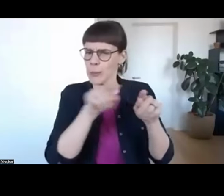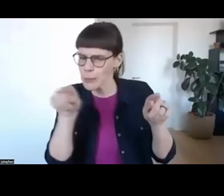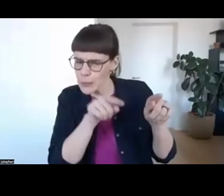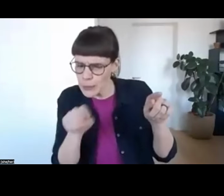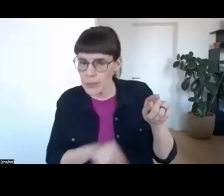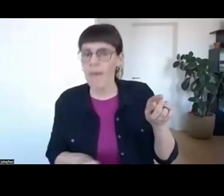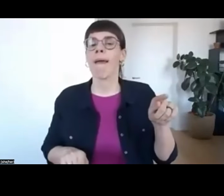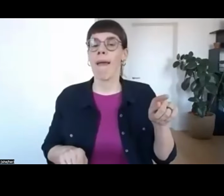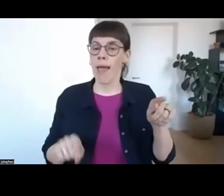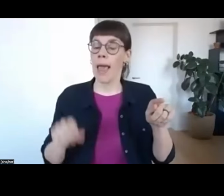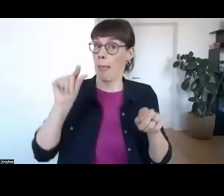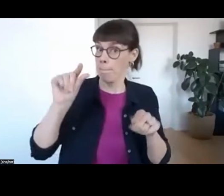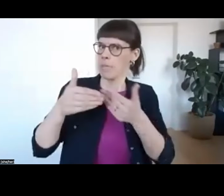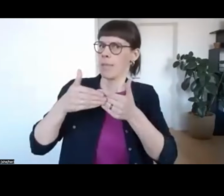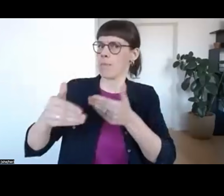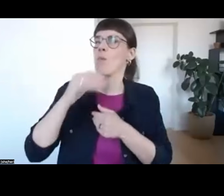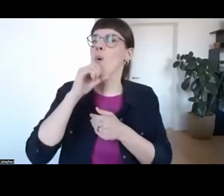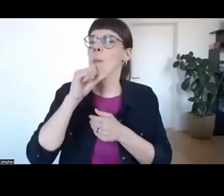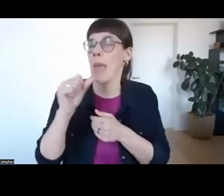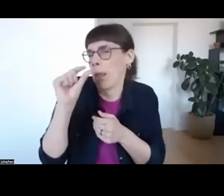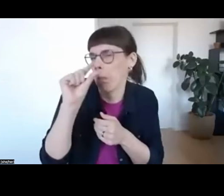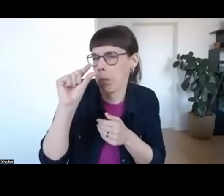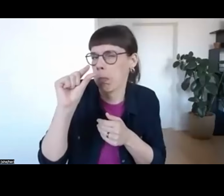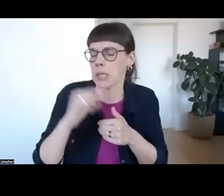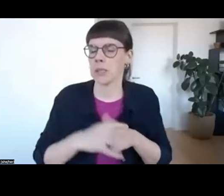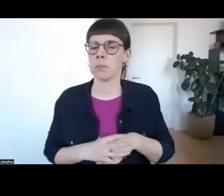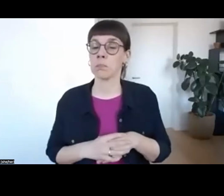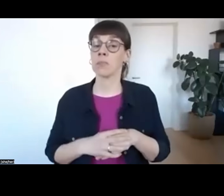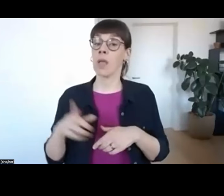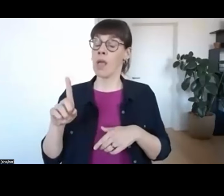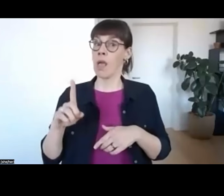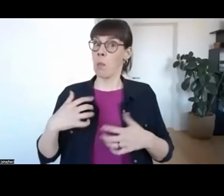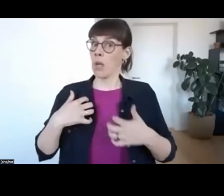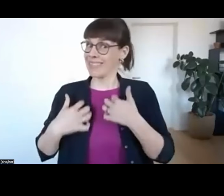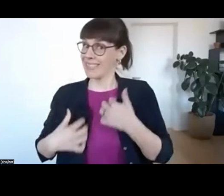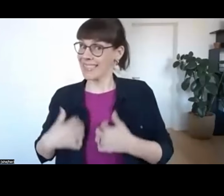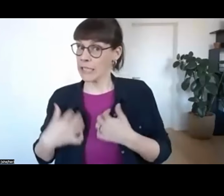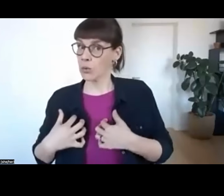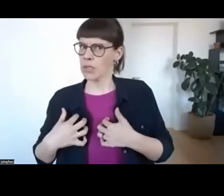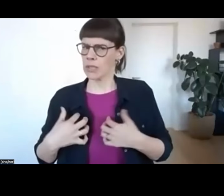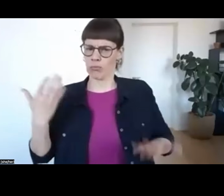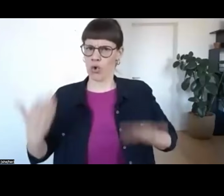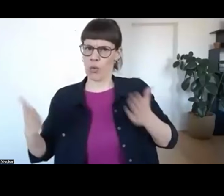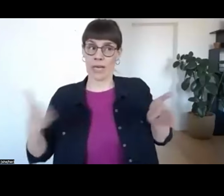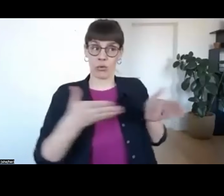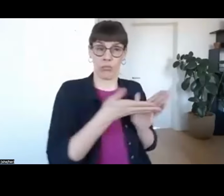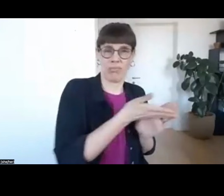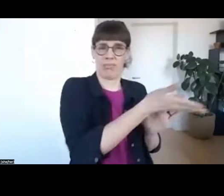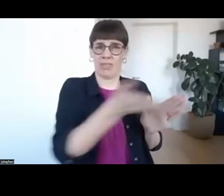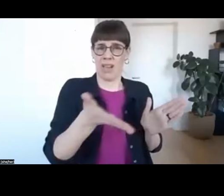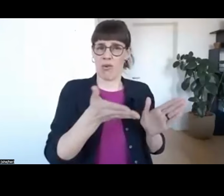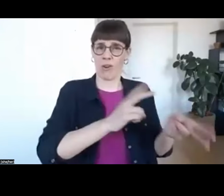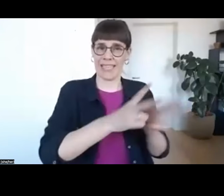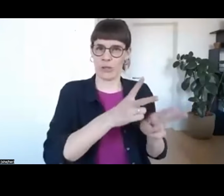And you can see the proportions here on the screen, that there are more, very slightly more men than women. But